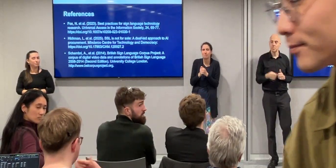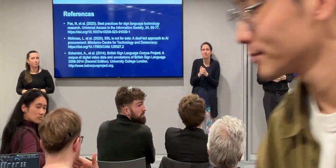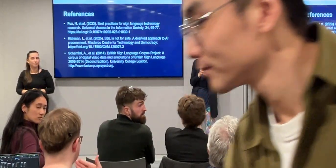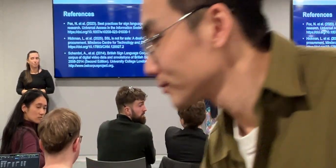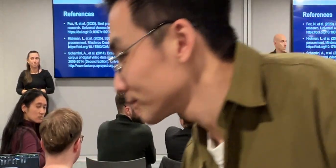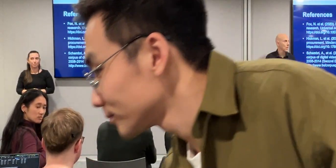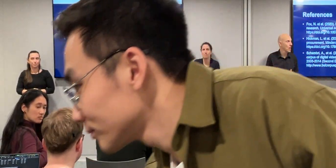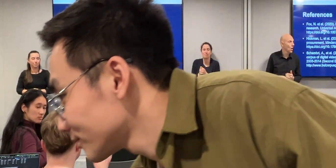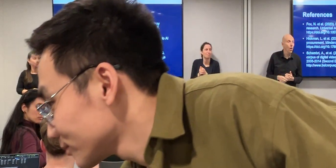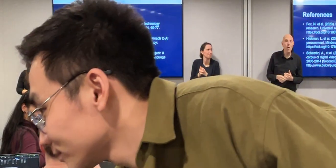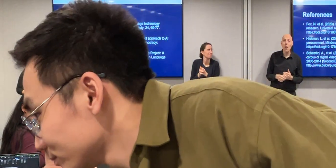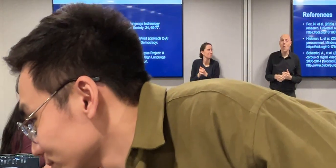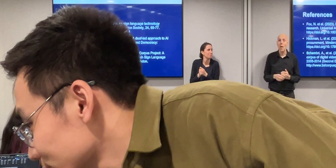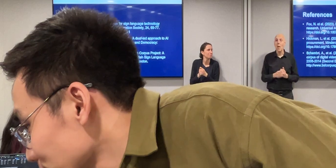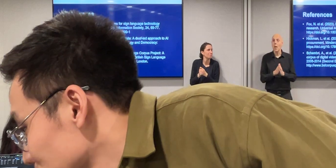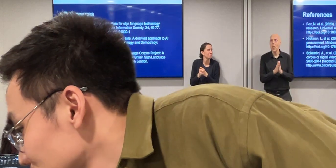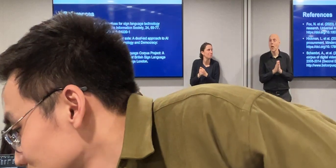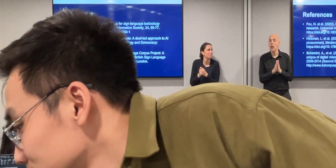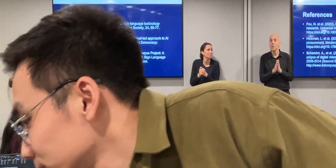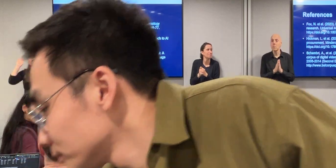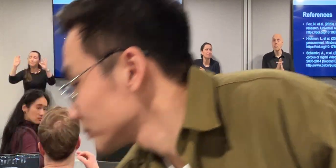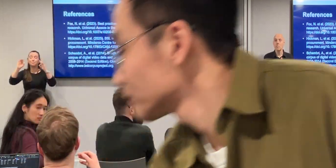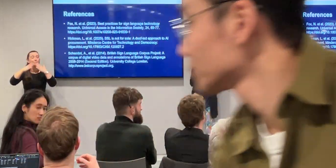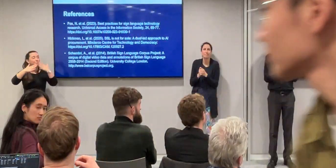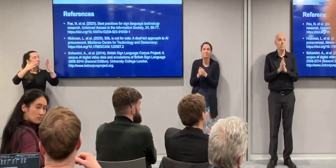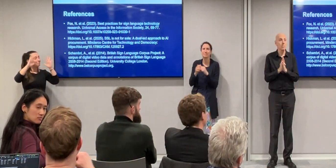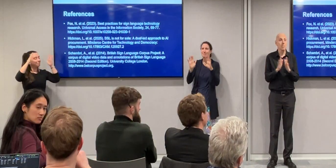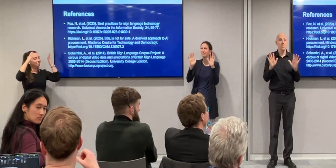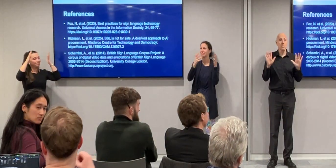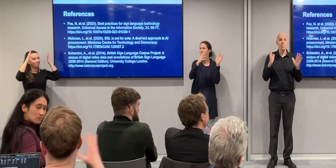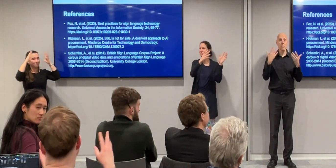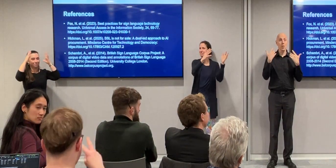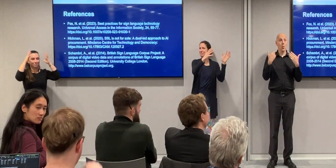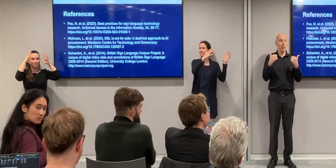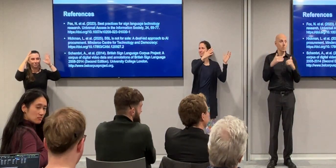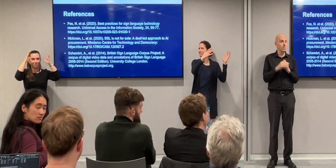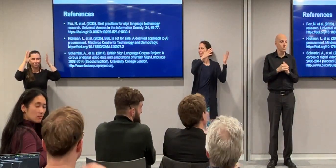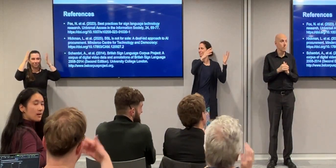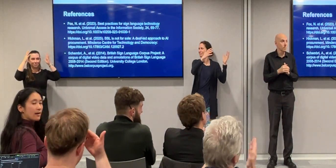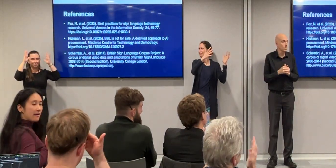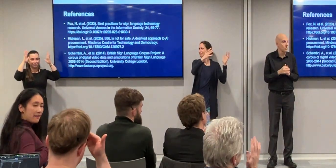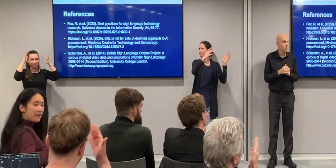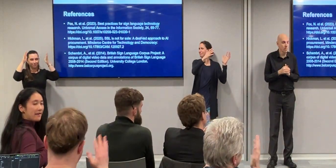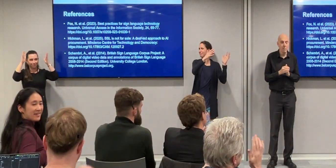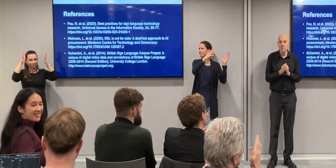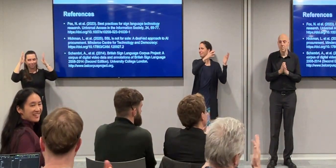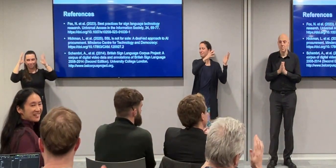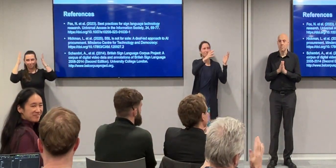Thank you for the presentation. Cool. Thanks, guys. Thank you for the presentation.